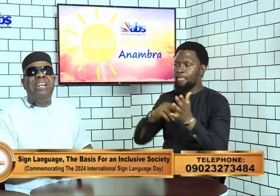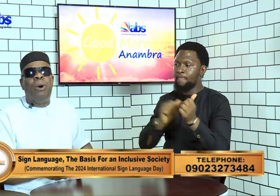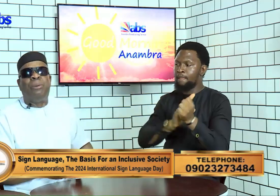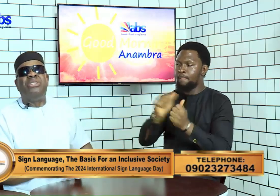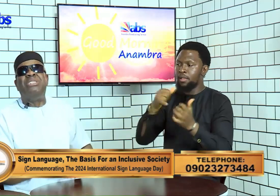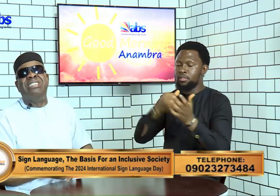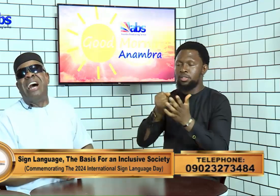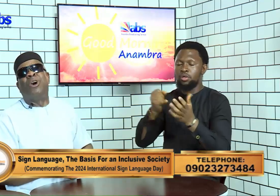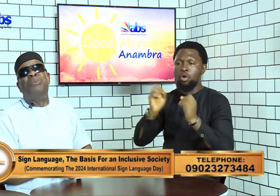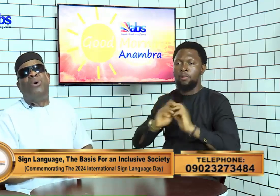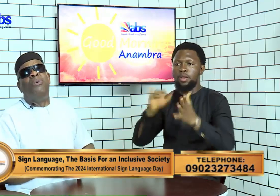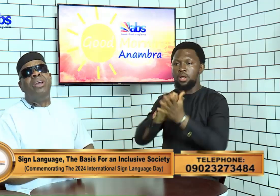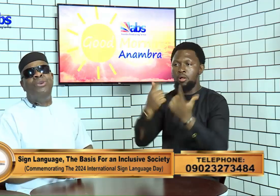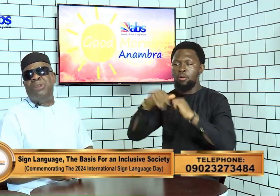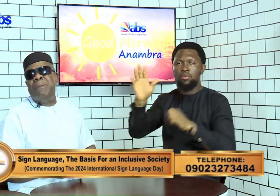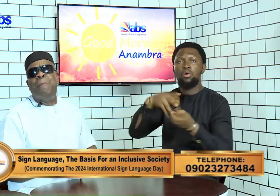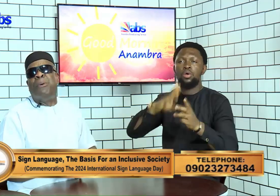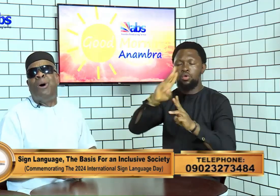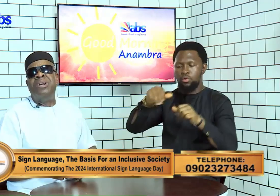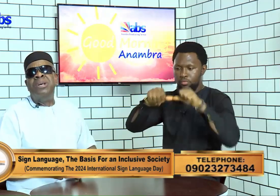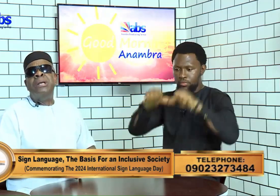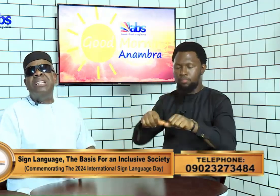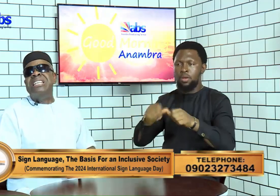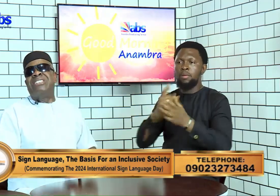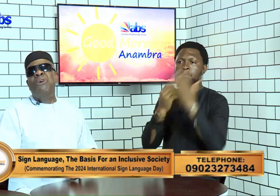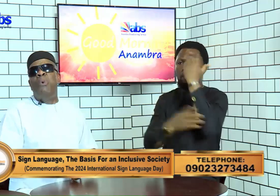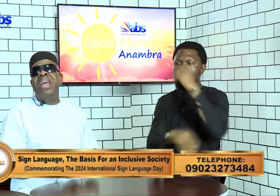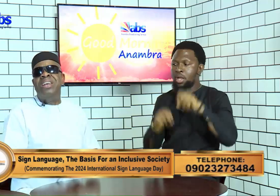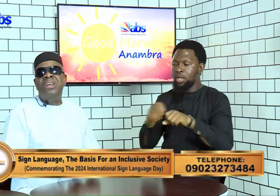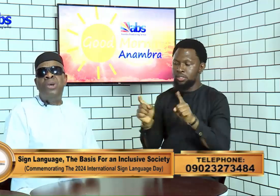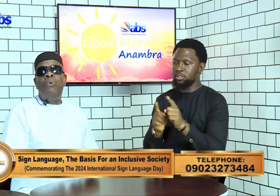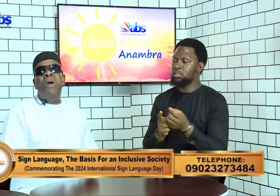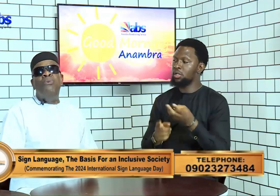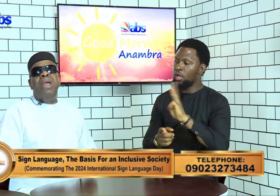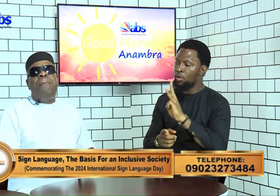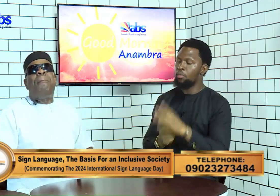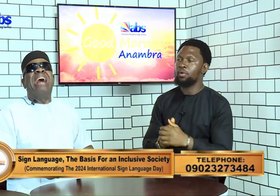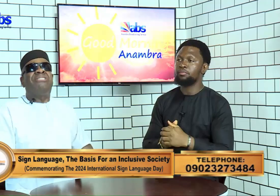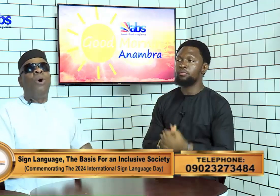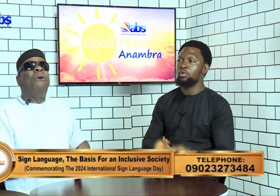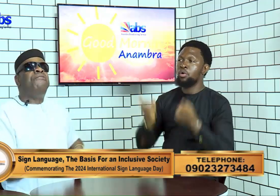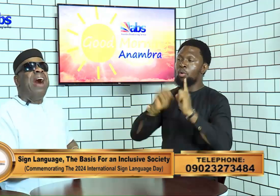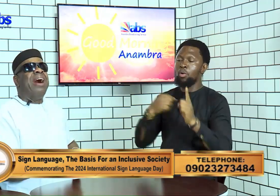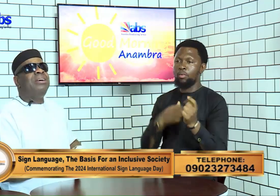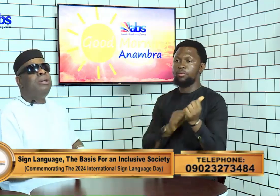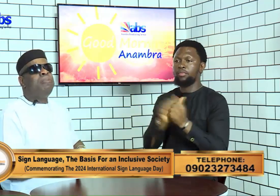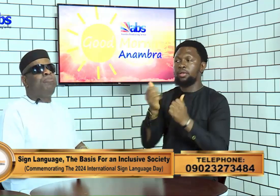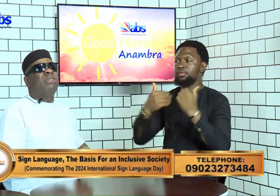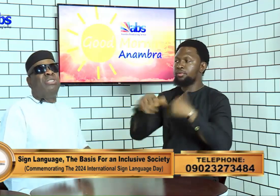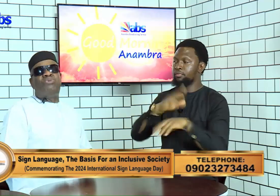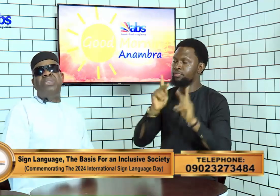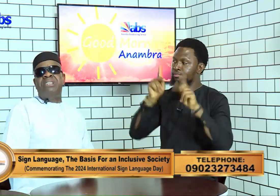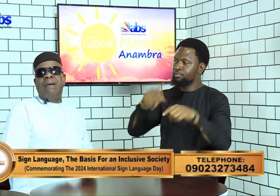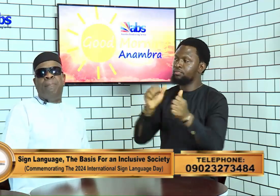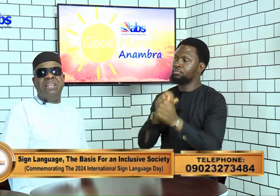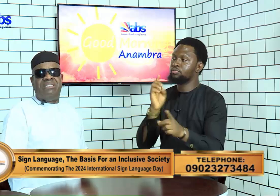pass over the opportunity that come your way, you remain poor. In the same way, when we pass over